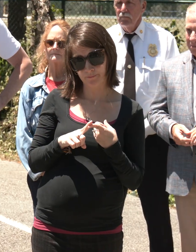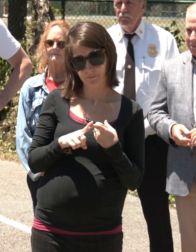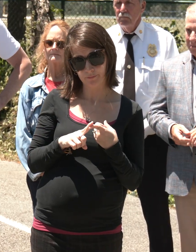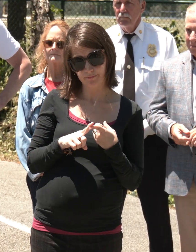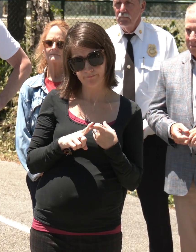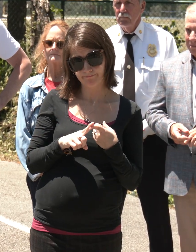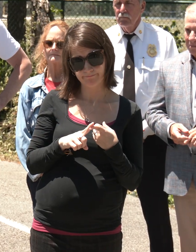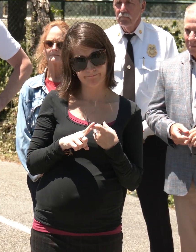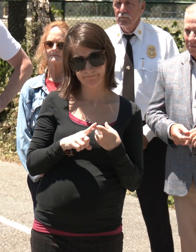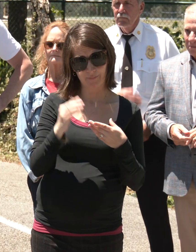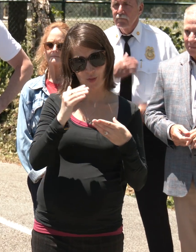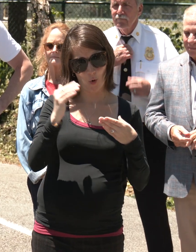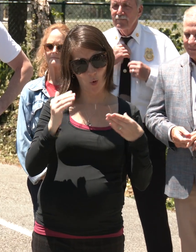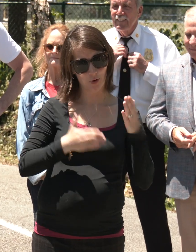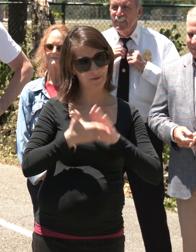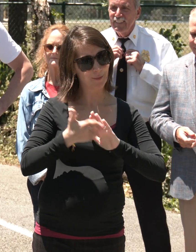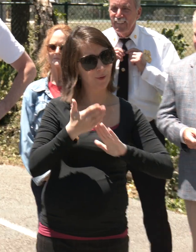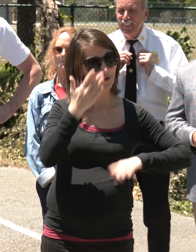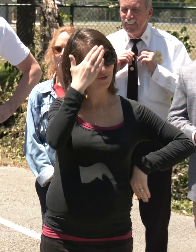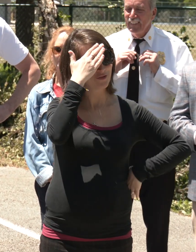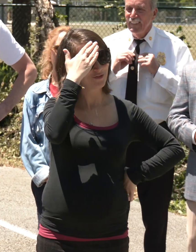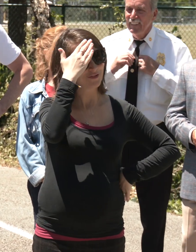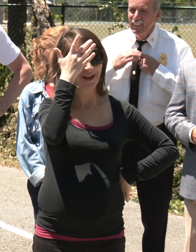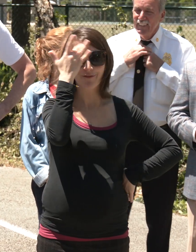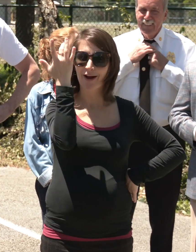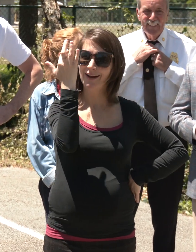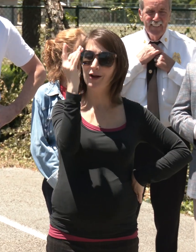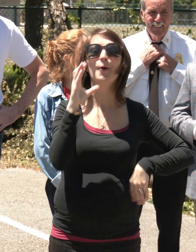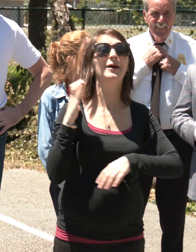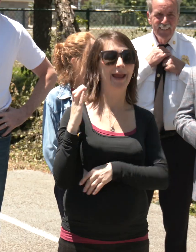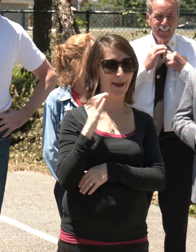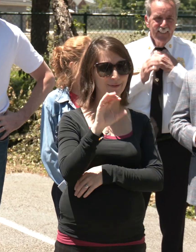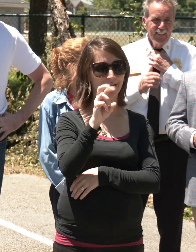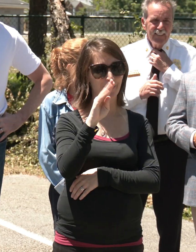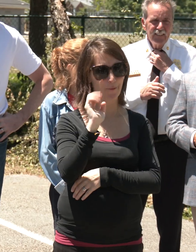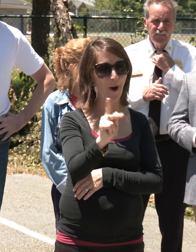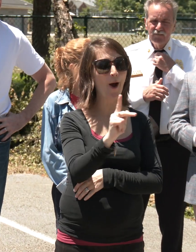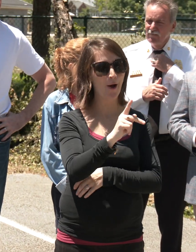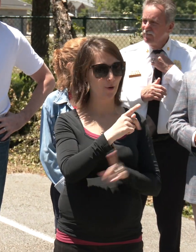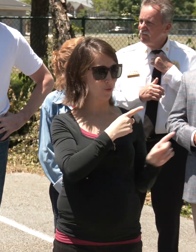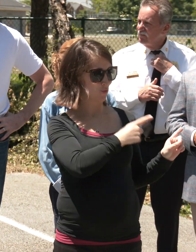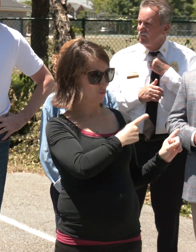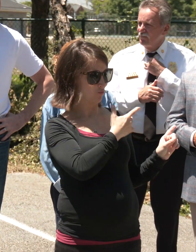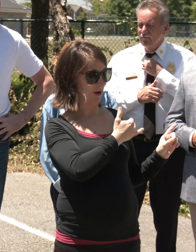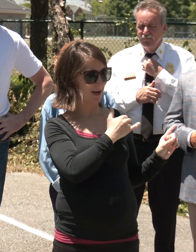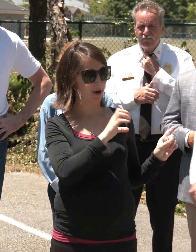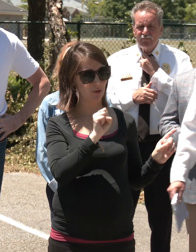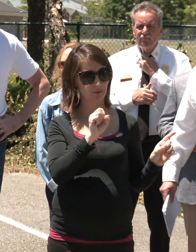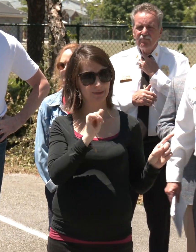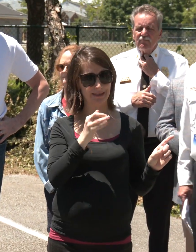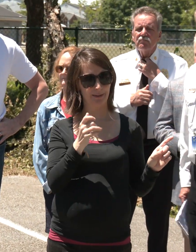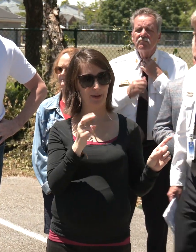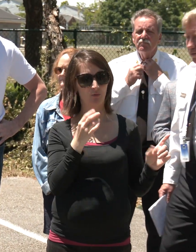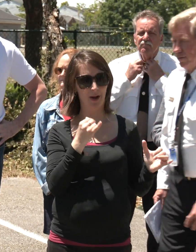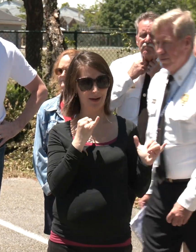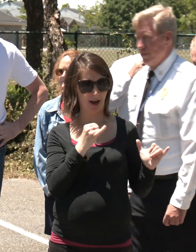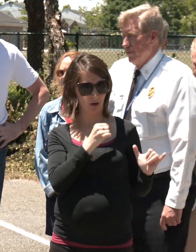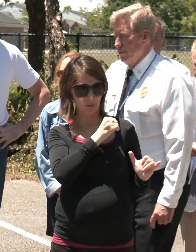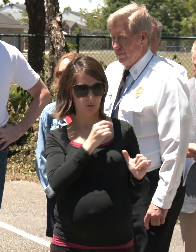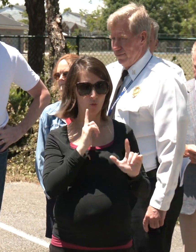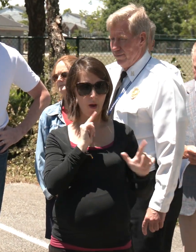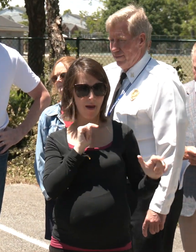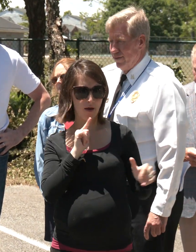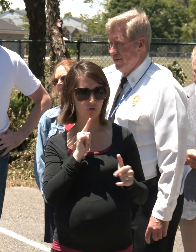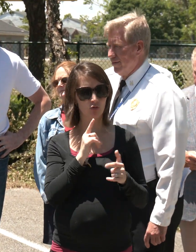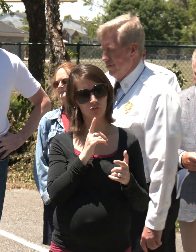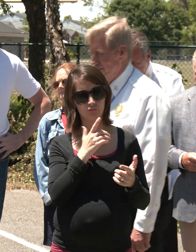I lost the order of operations, our Captain Walk, who is heading up SEMA now to answer a few questions about, or